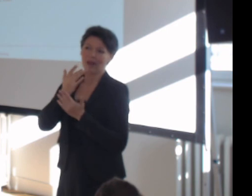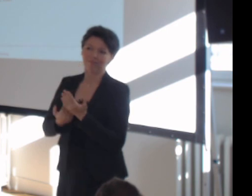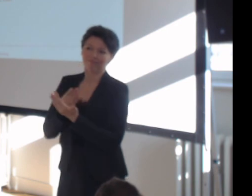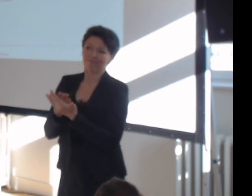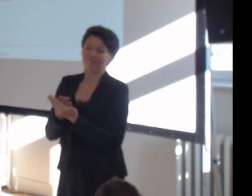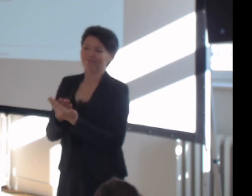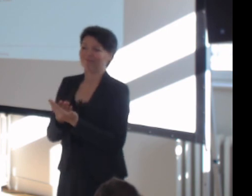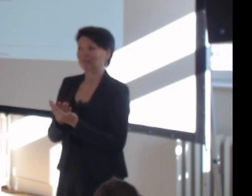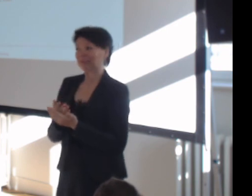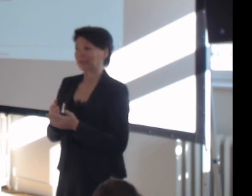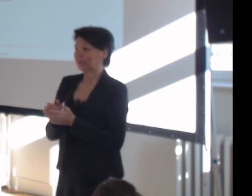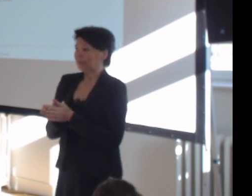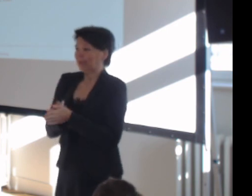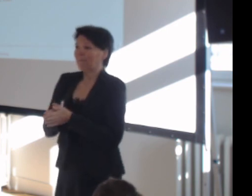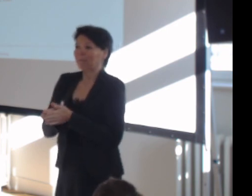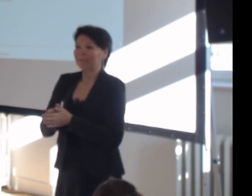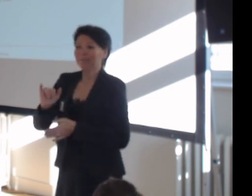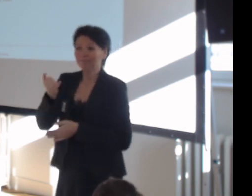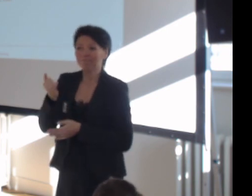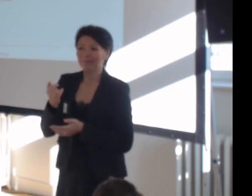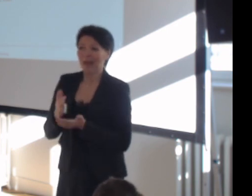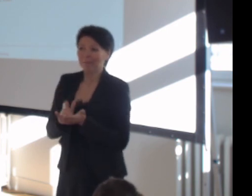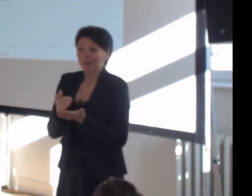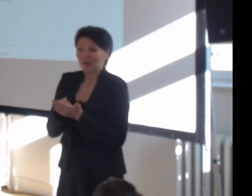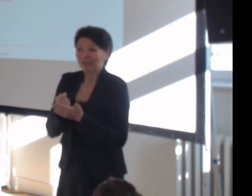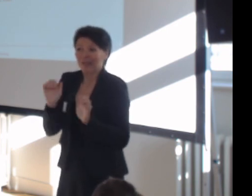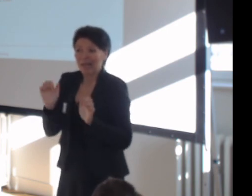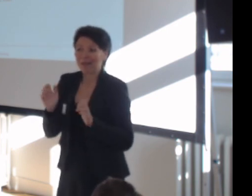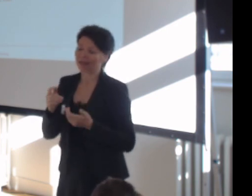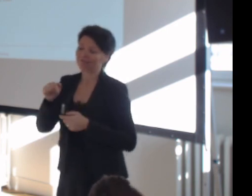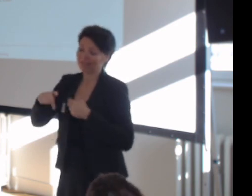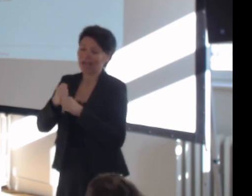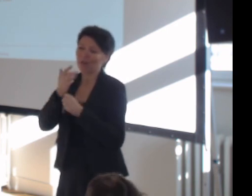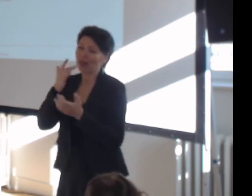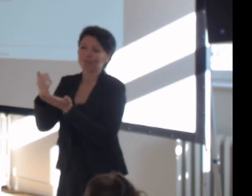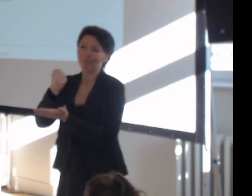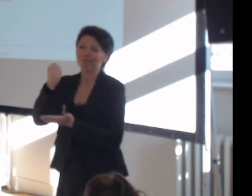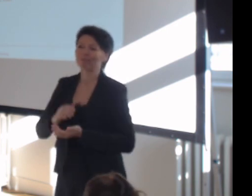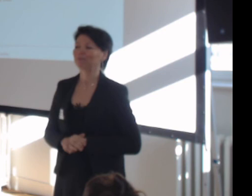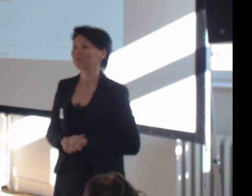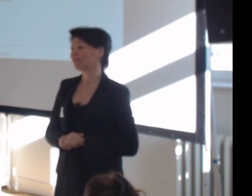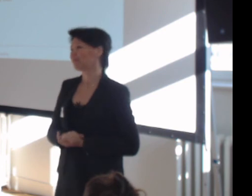very costly, this is what we'd like to do this year.